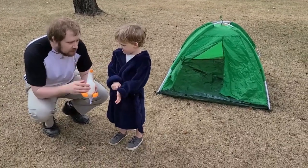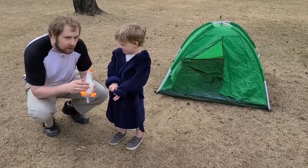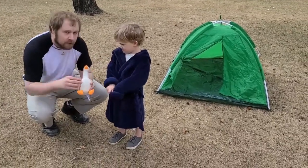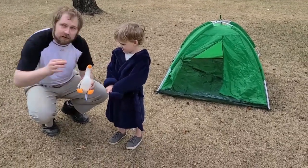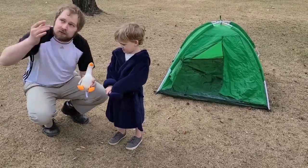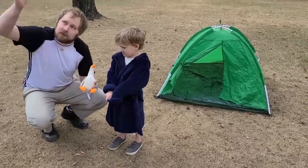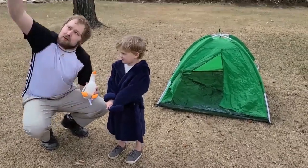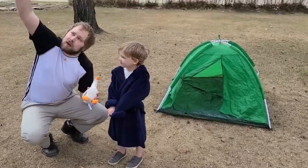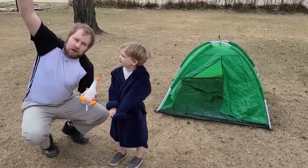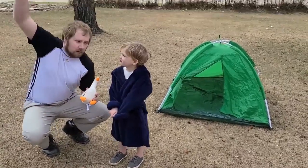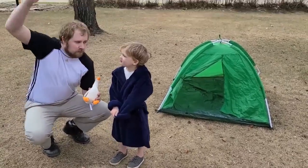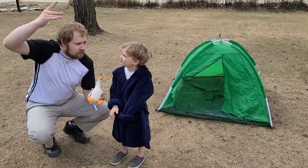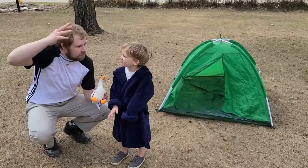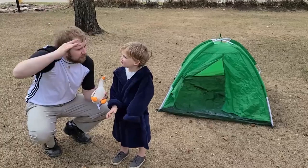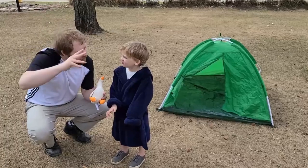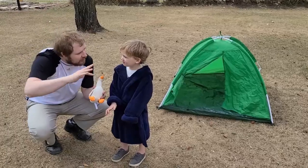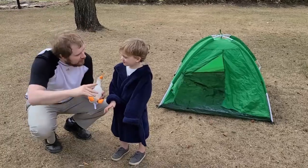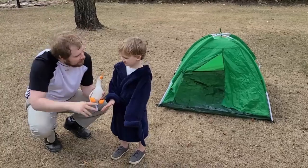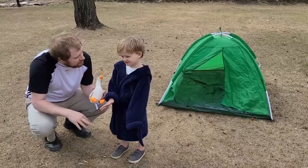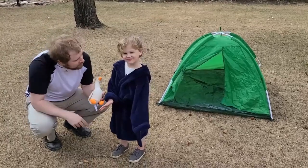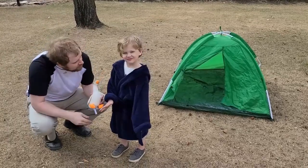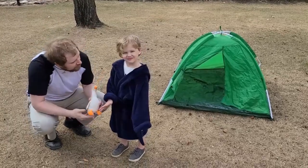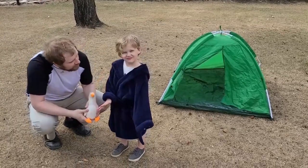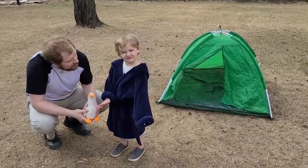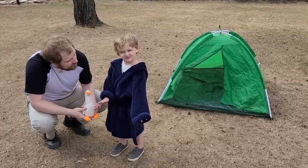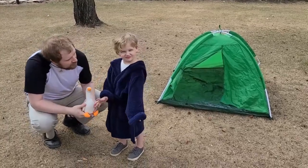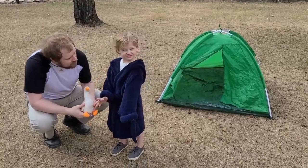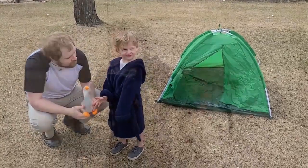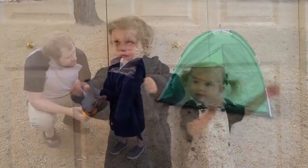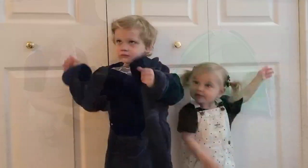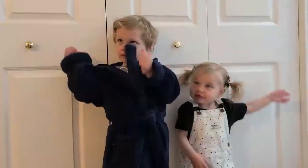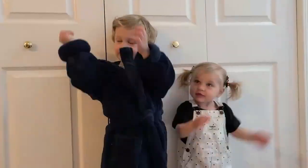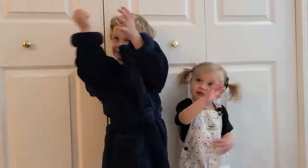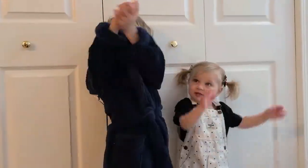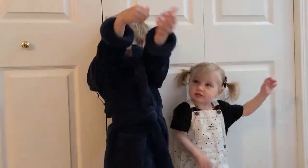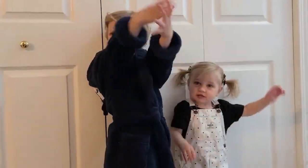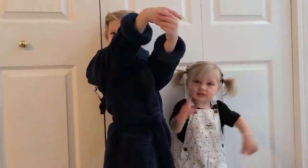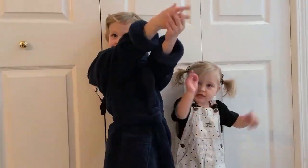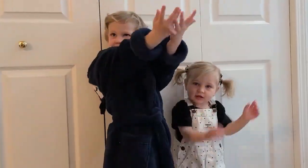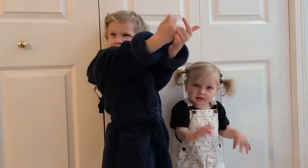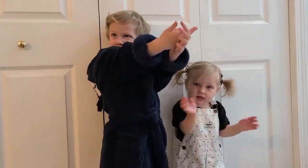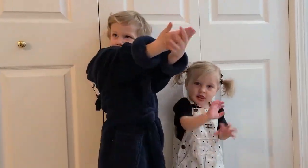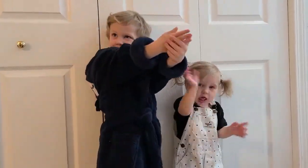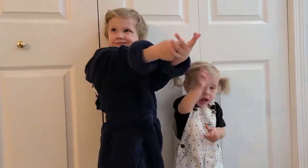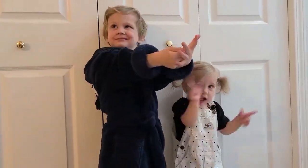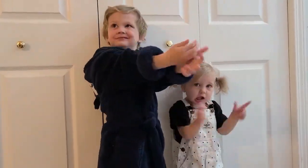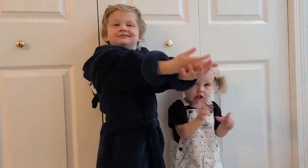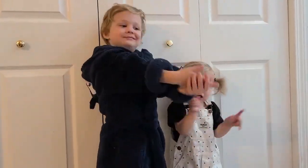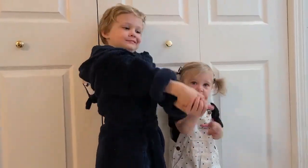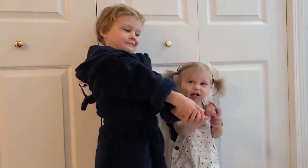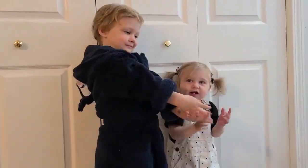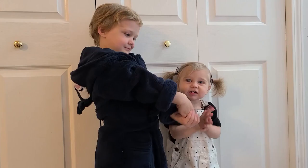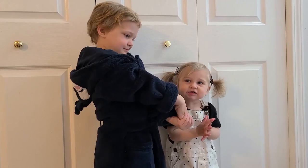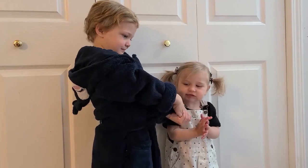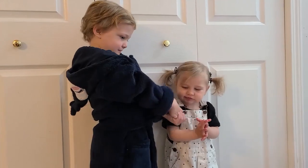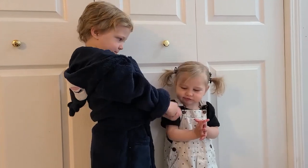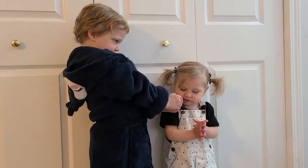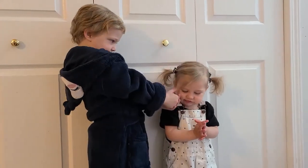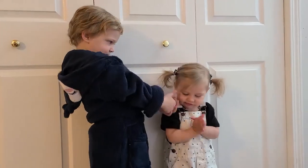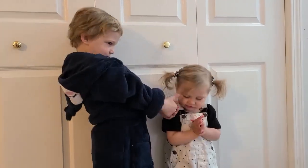bread from heaven. The people will gather it every morning. Moses told the people, God has heard you. Tonight, you will eat meat,